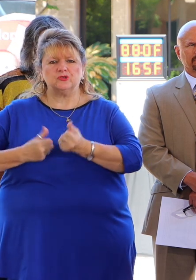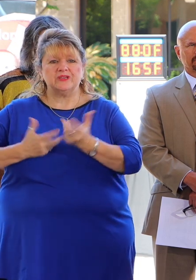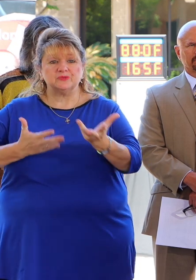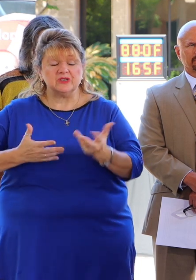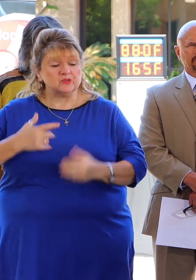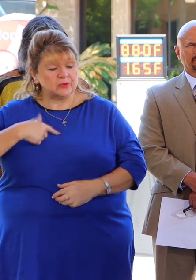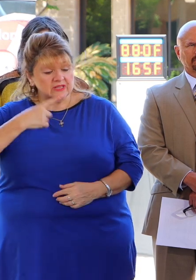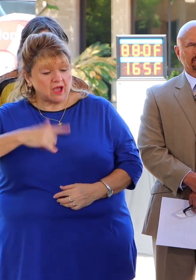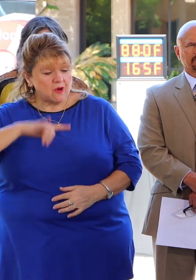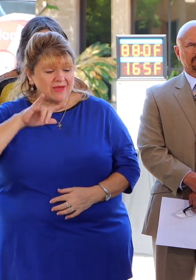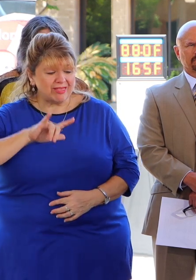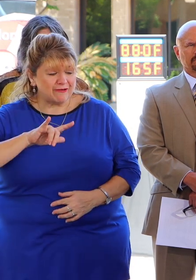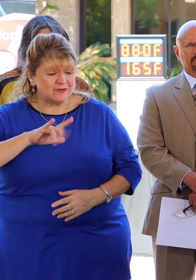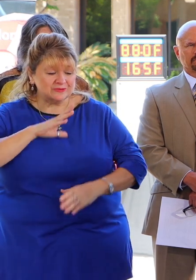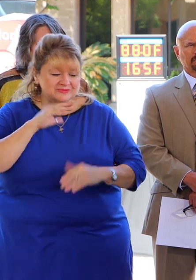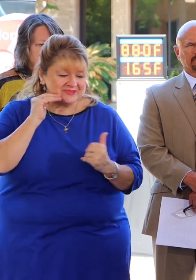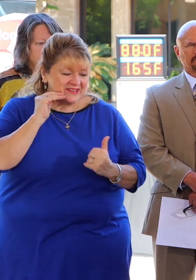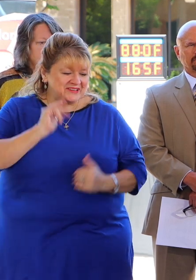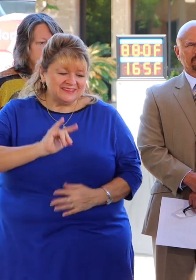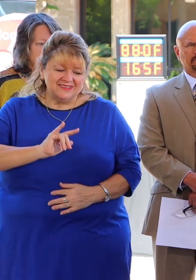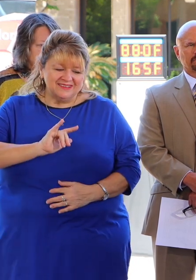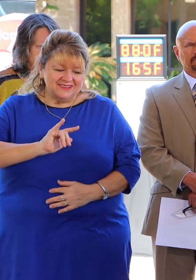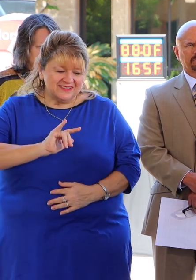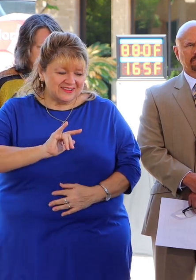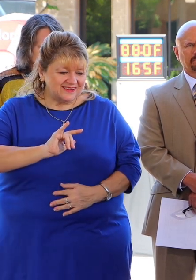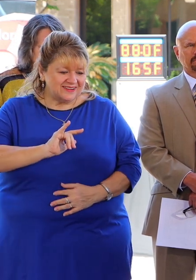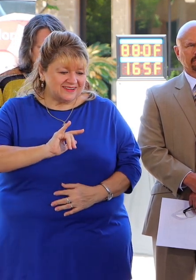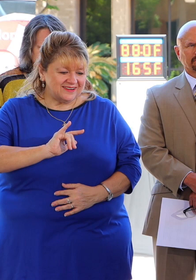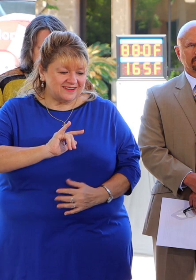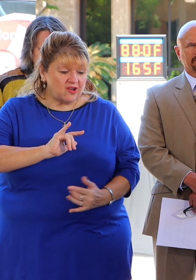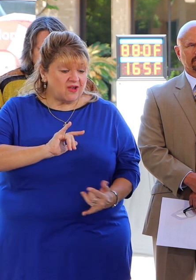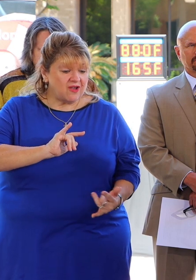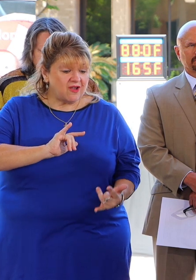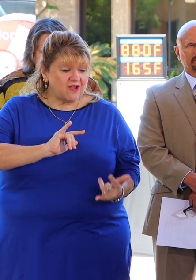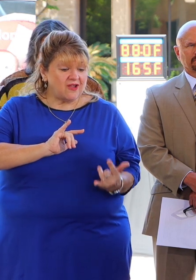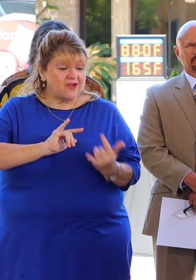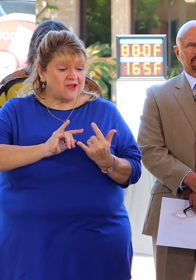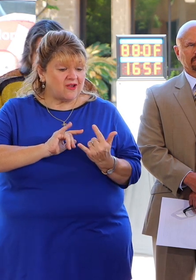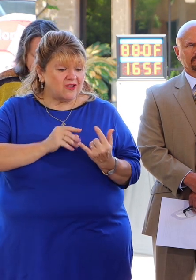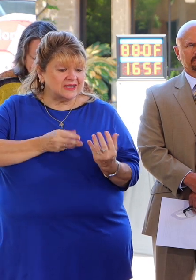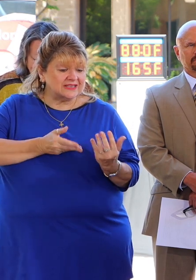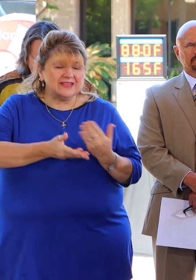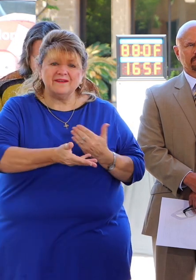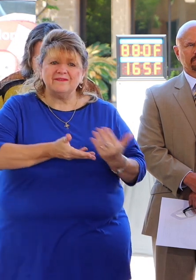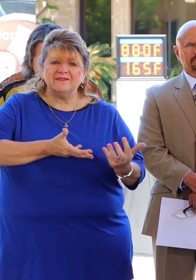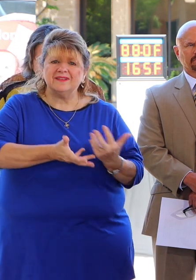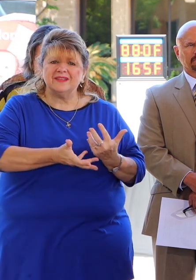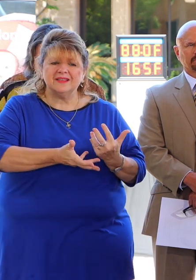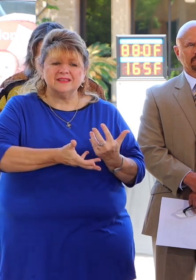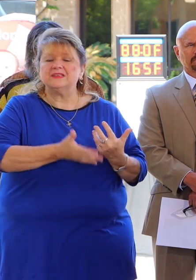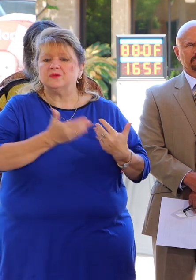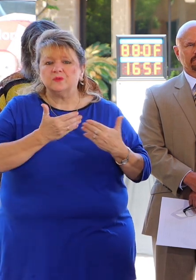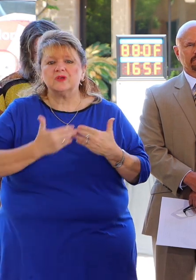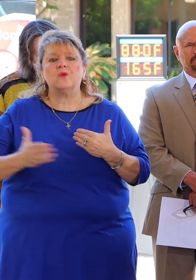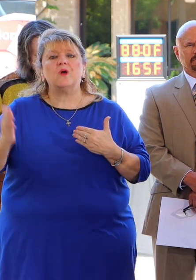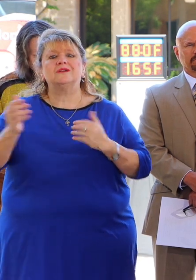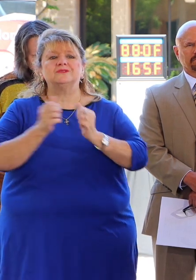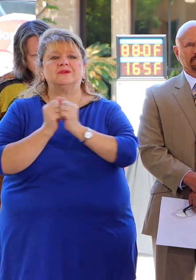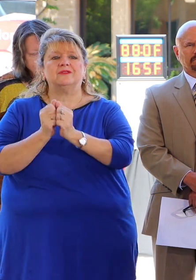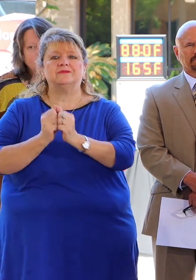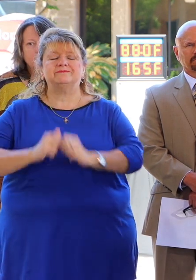and smile all the more. And we receive, and we give, and we go on